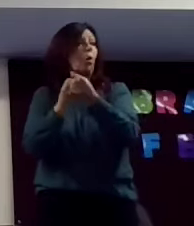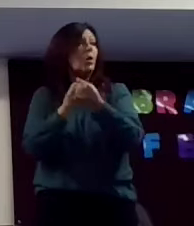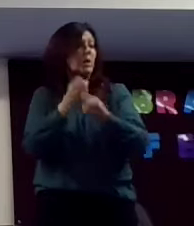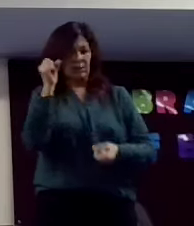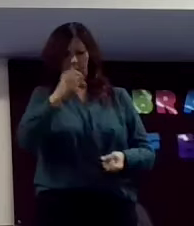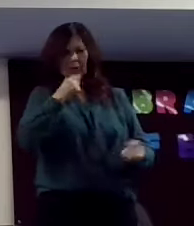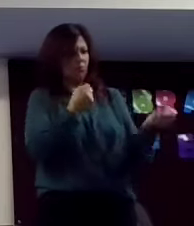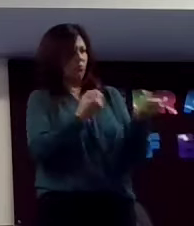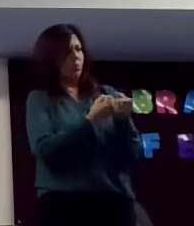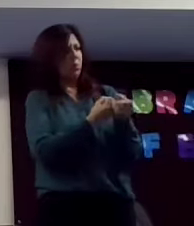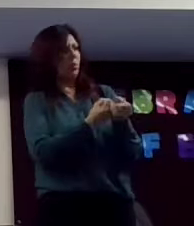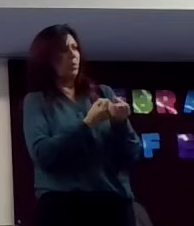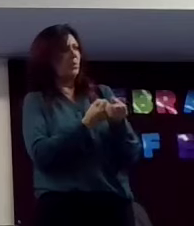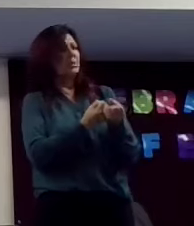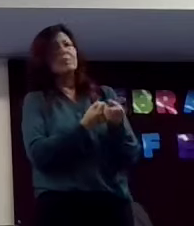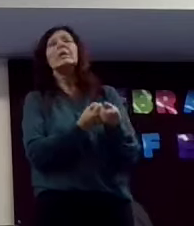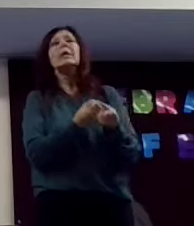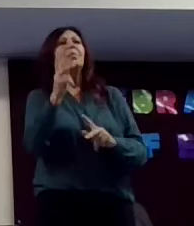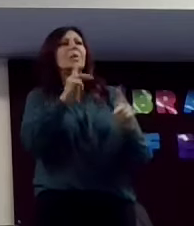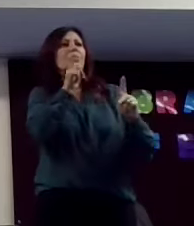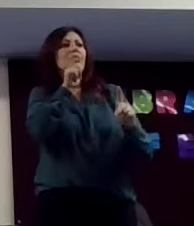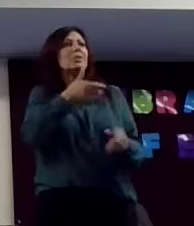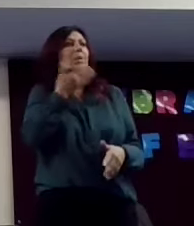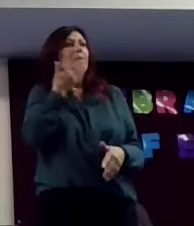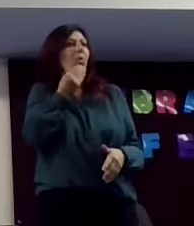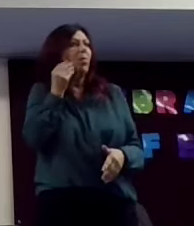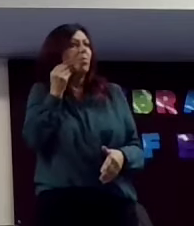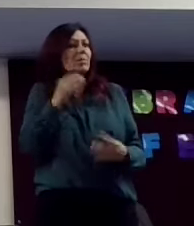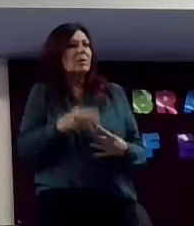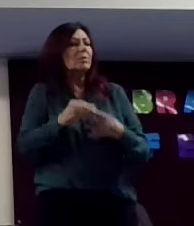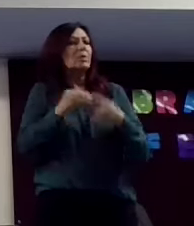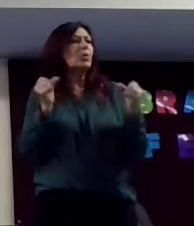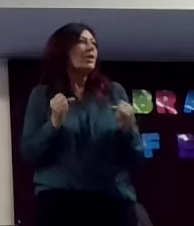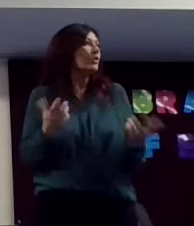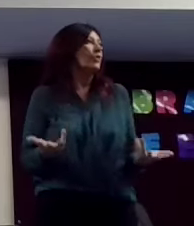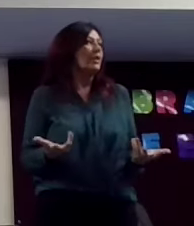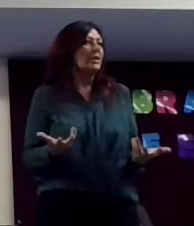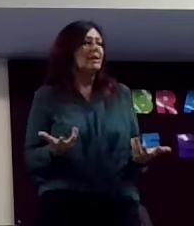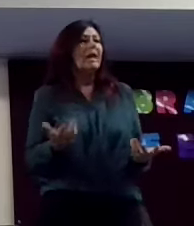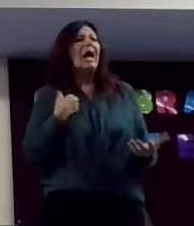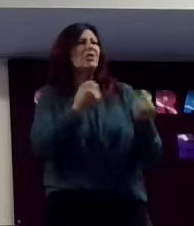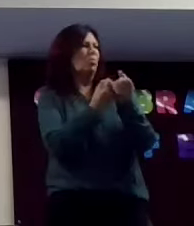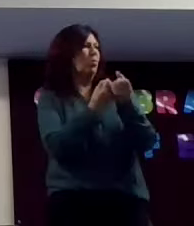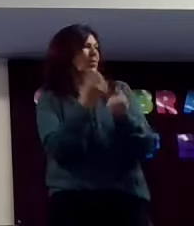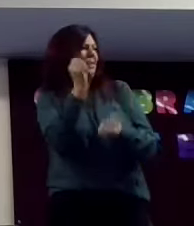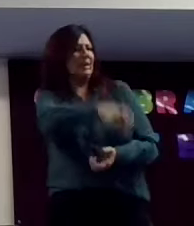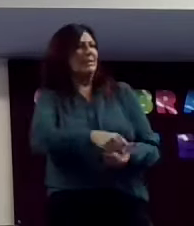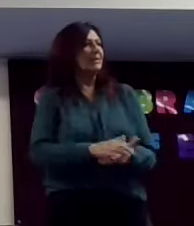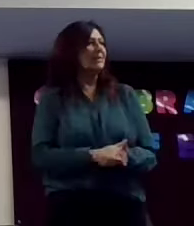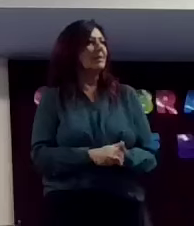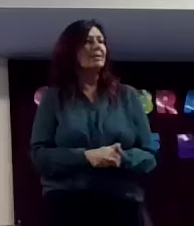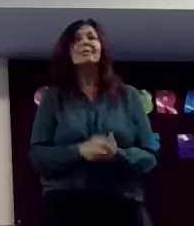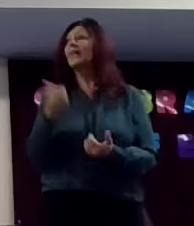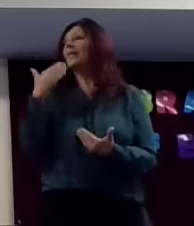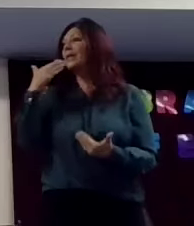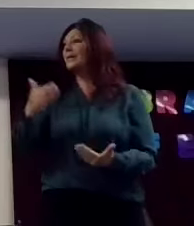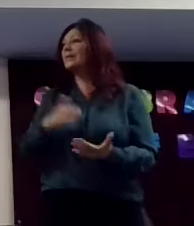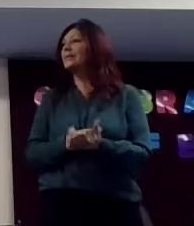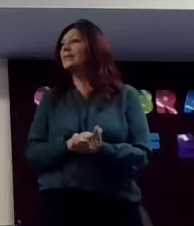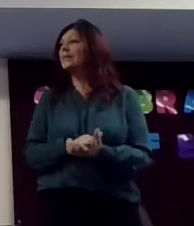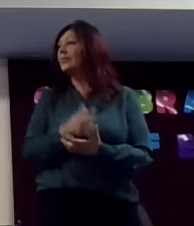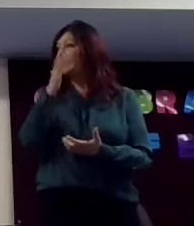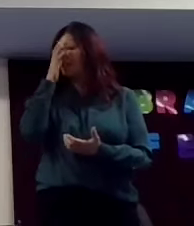yes, I'm 100% in support of. I mean, people shouldn't be homeless, especially in the winter in Western New York. So I support those issues. Yes. Okay, thank